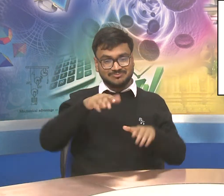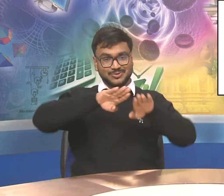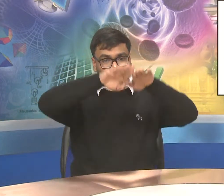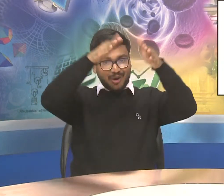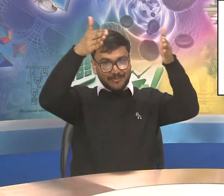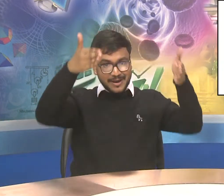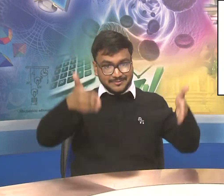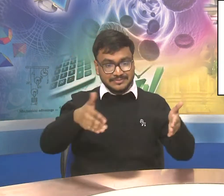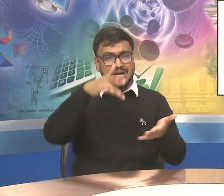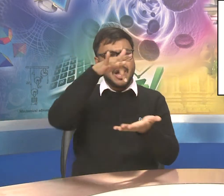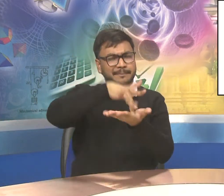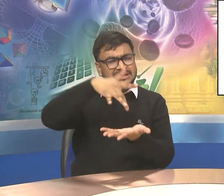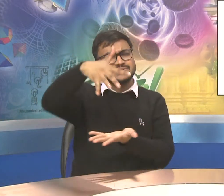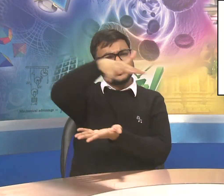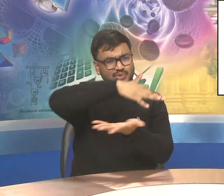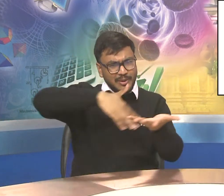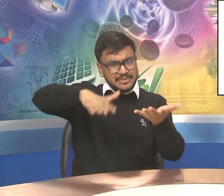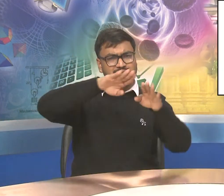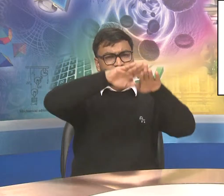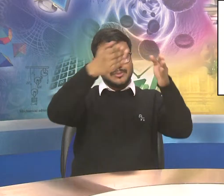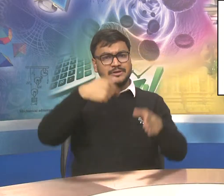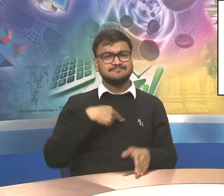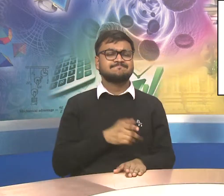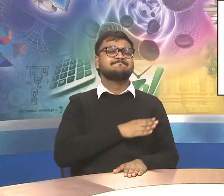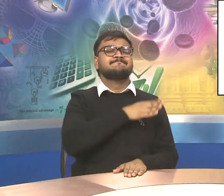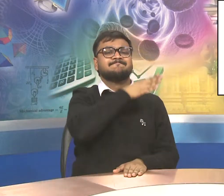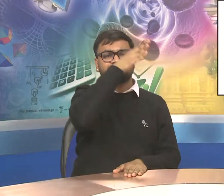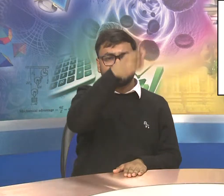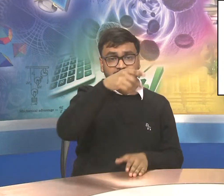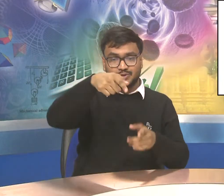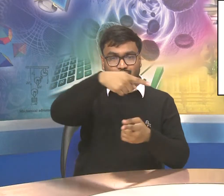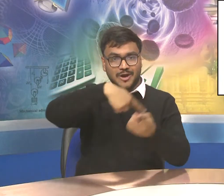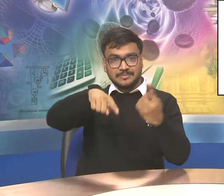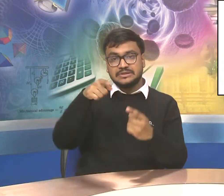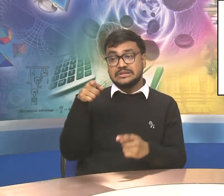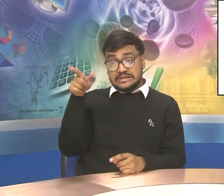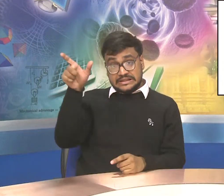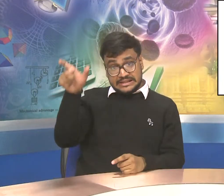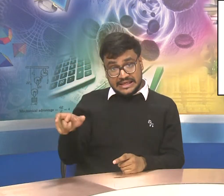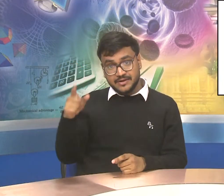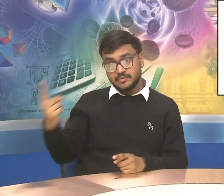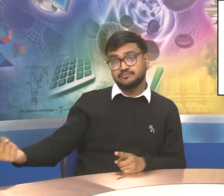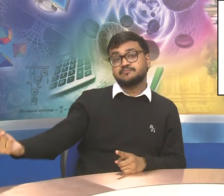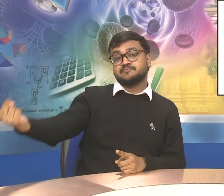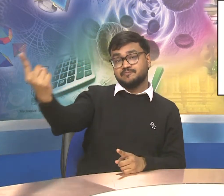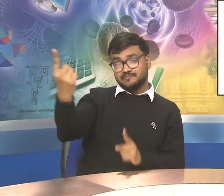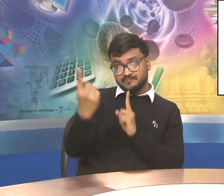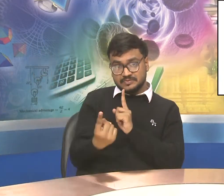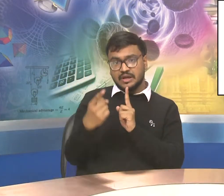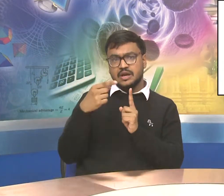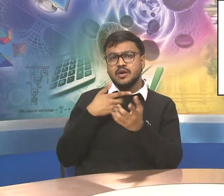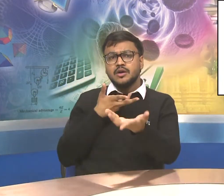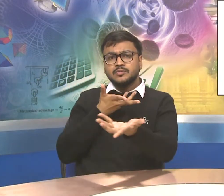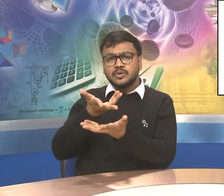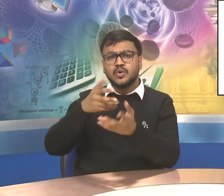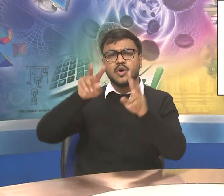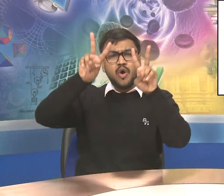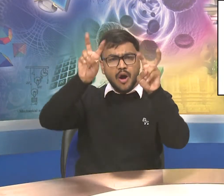services. is also known as circulation